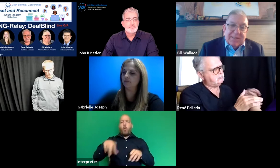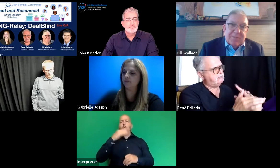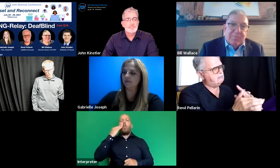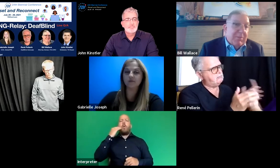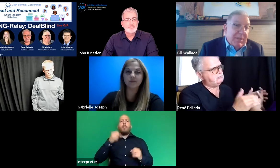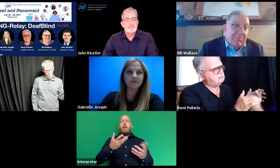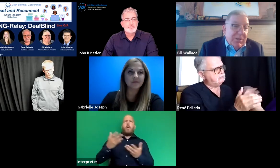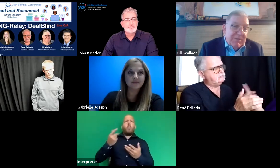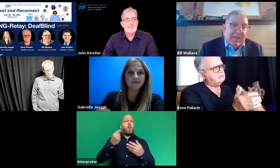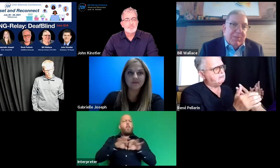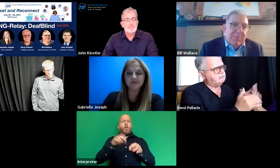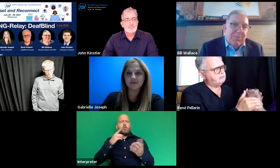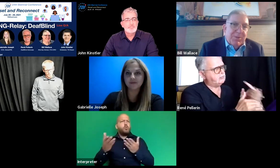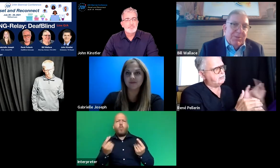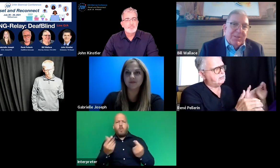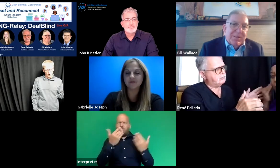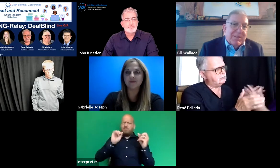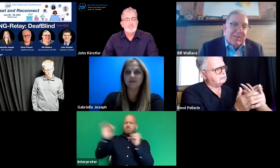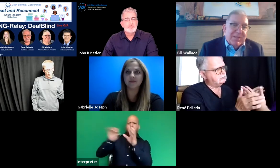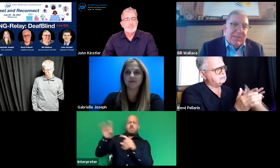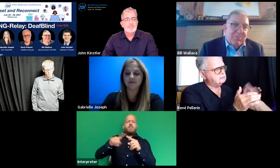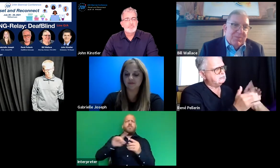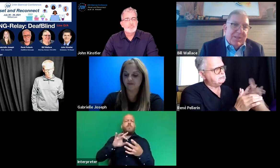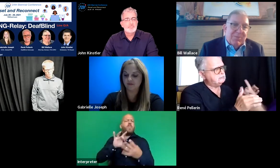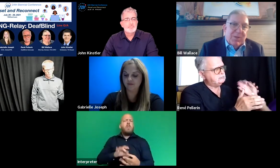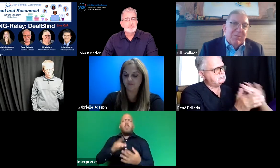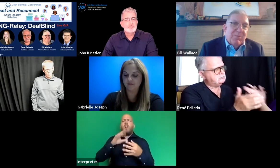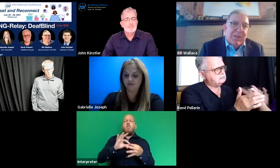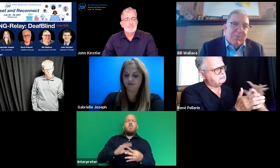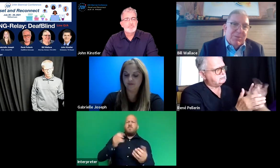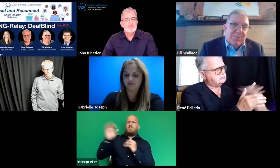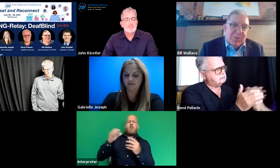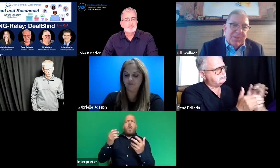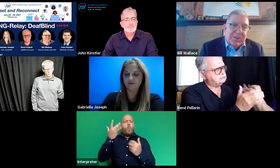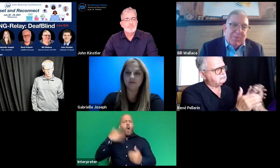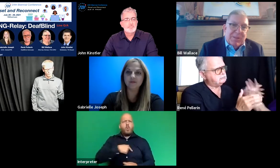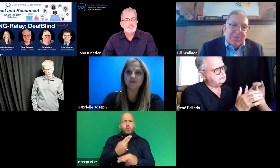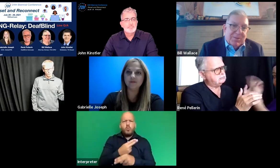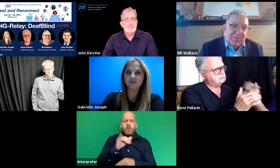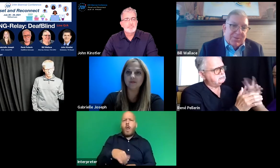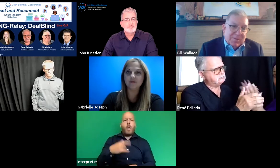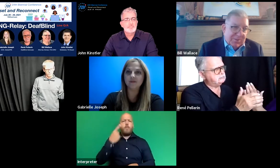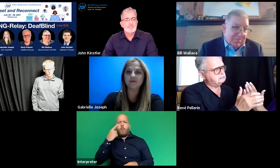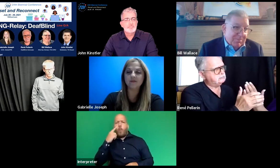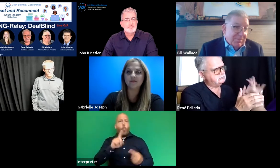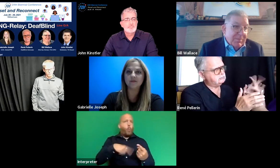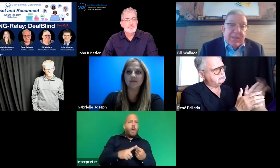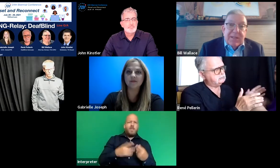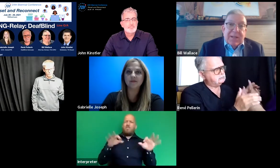and even how many people use it, and whatever is important to them about the